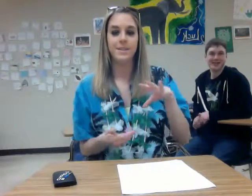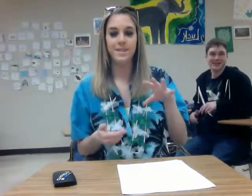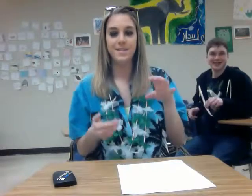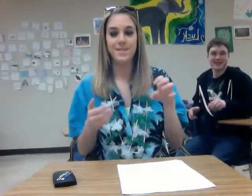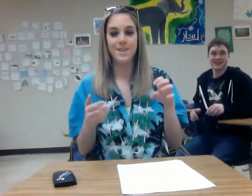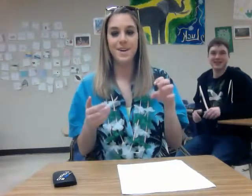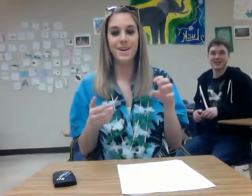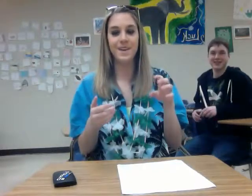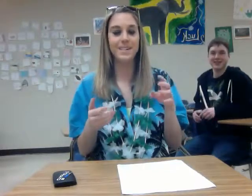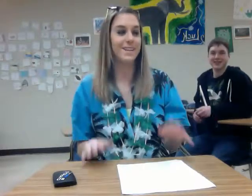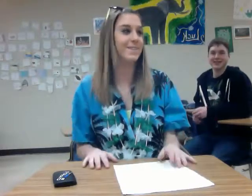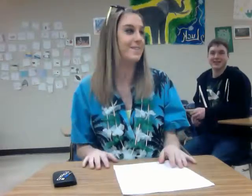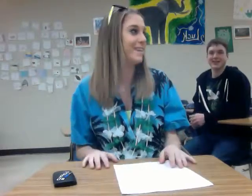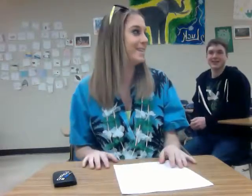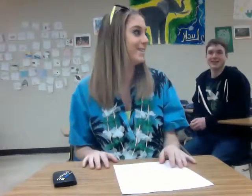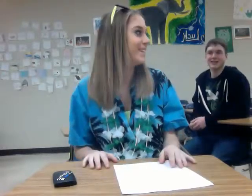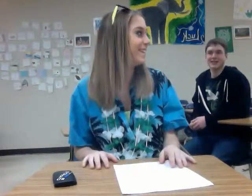oh gosh now i can't do it